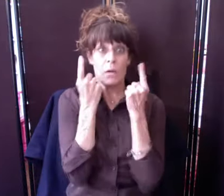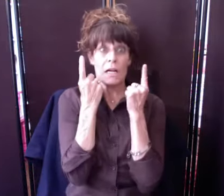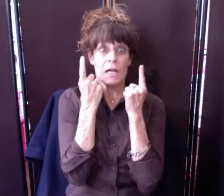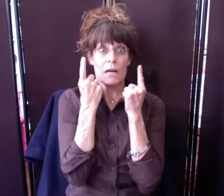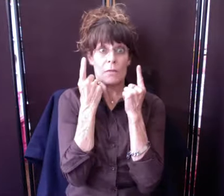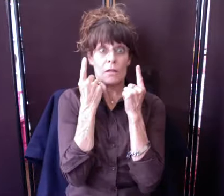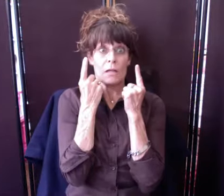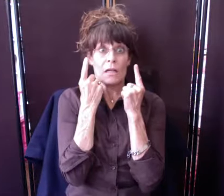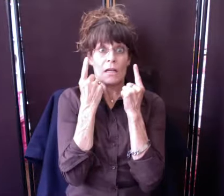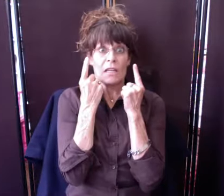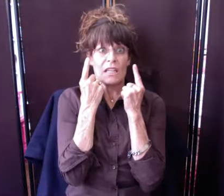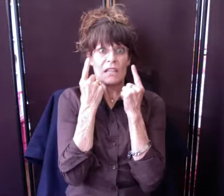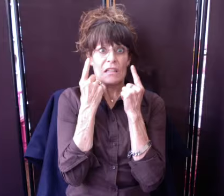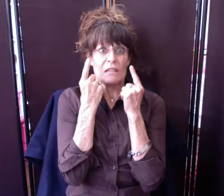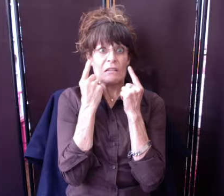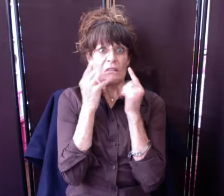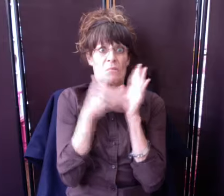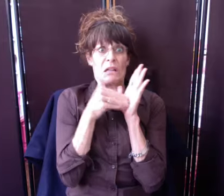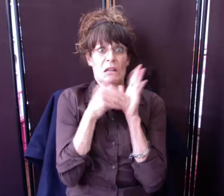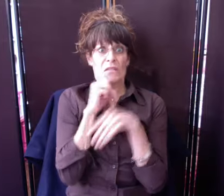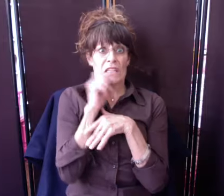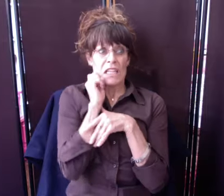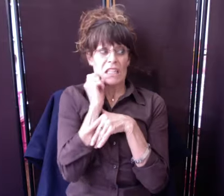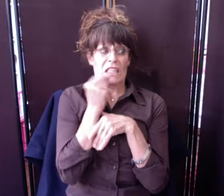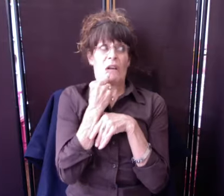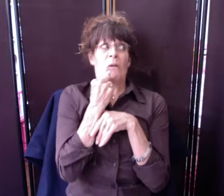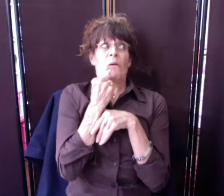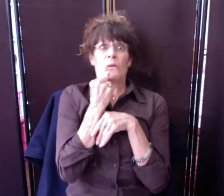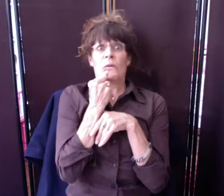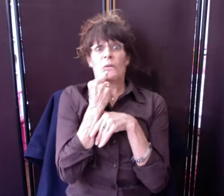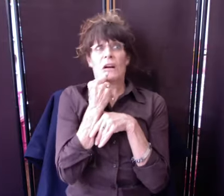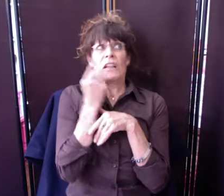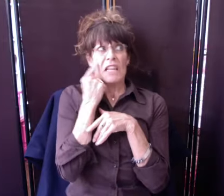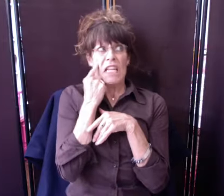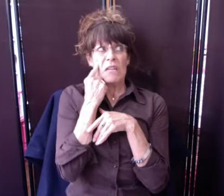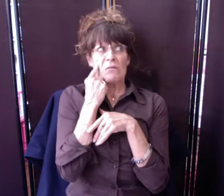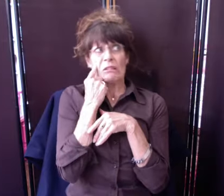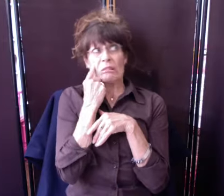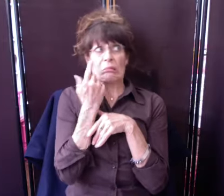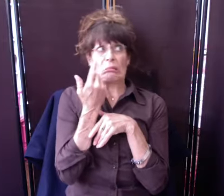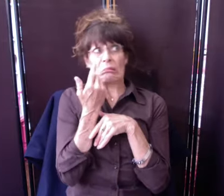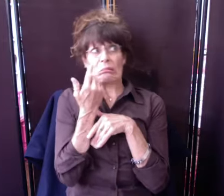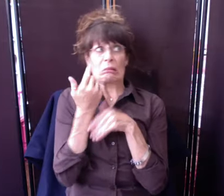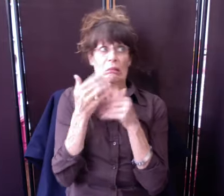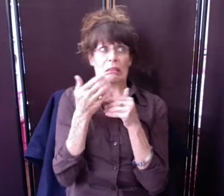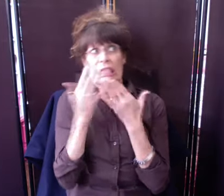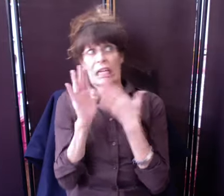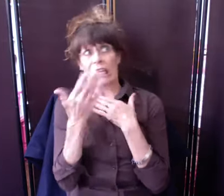having sex and just tell myself, well, he was kind of cute. Well, I did kind of have a crush on him, and I never saw that as